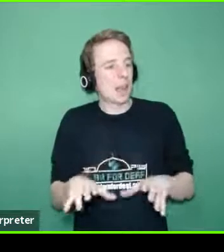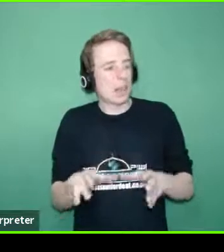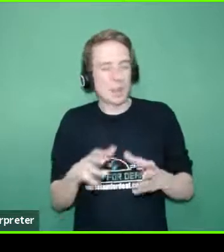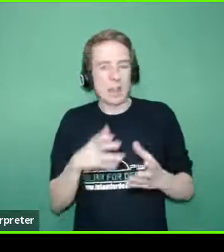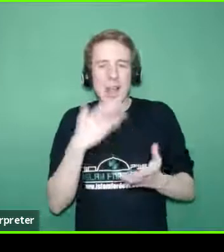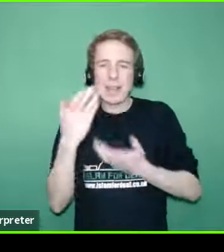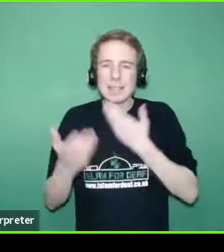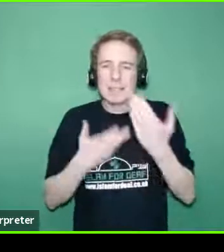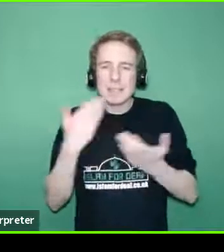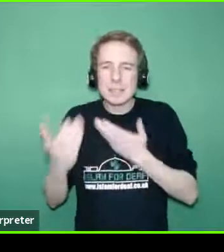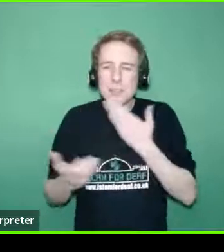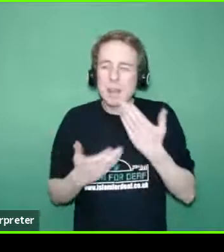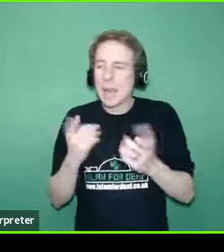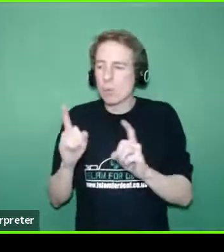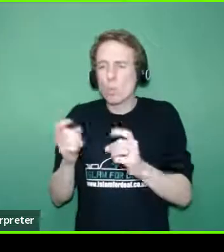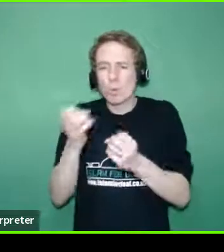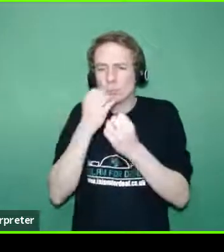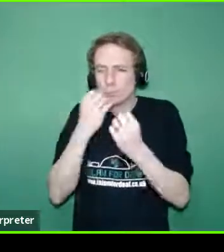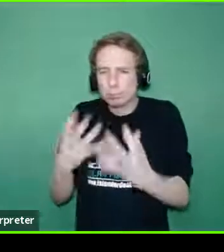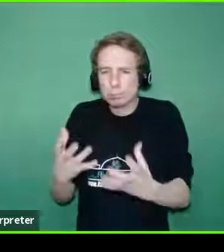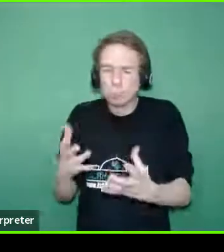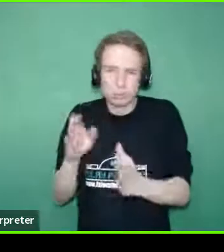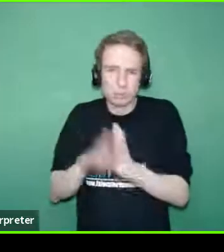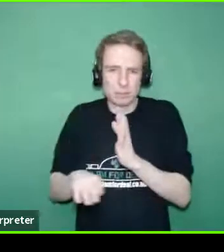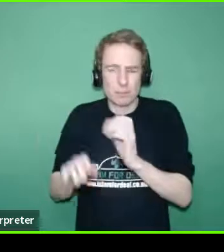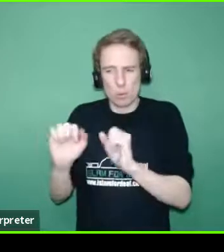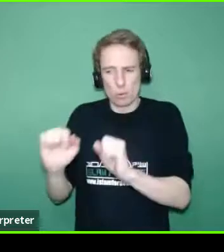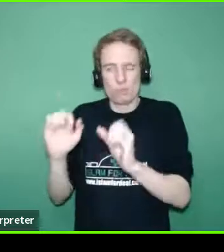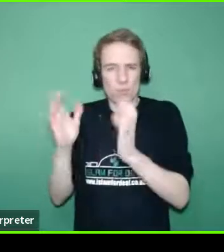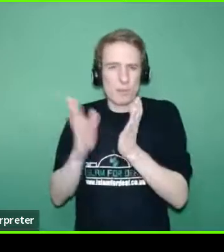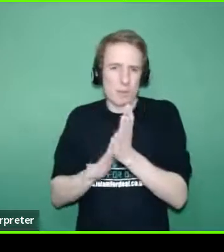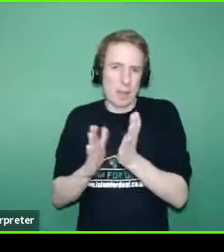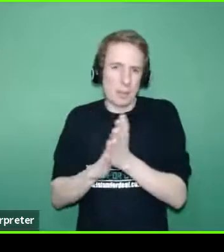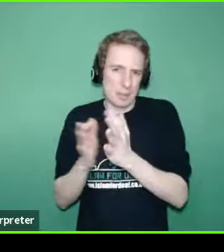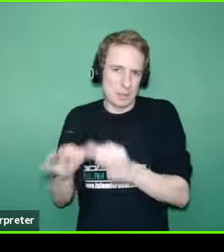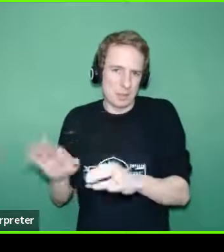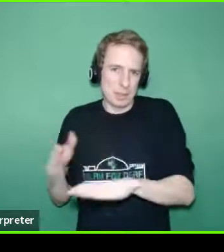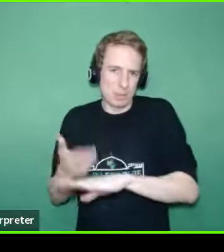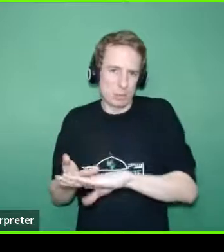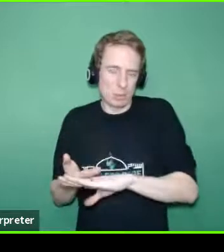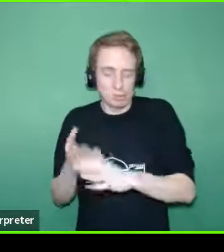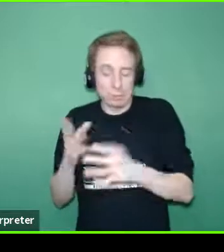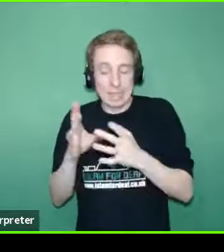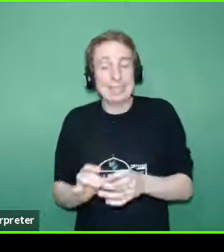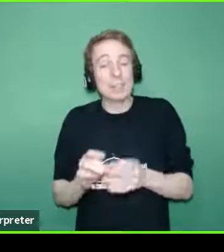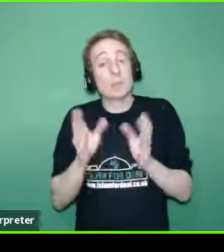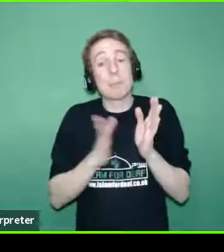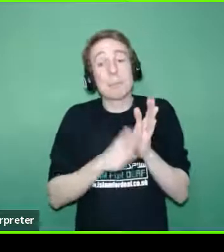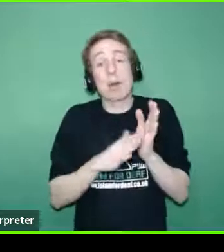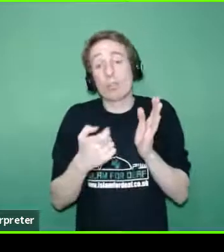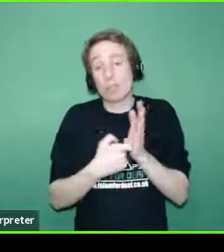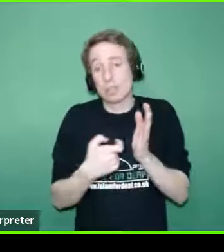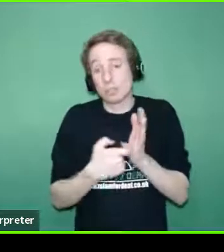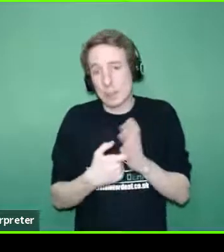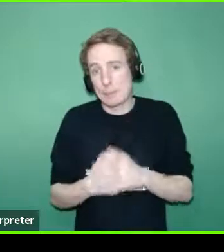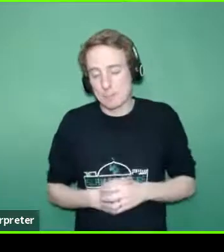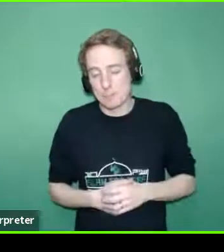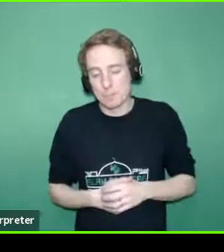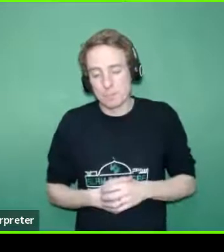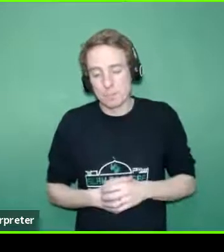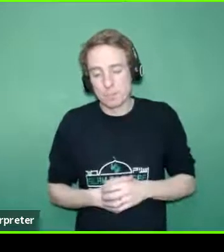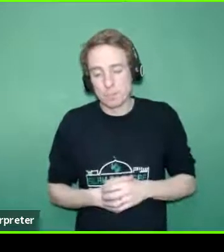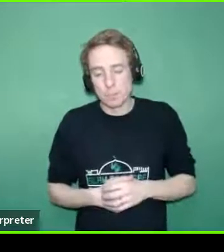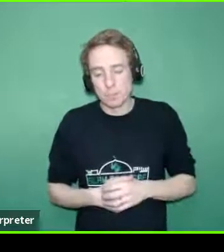amazement as relates to that which has been reported about Rajab, that Ibn Dihya, it